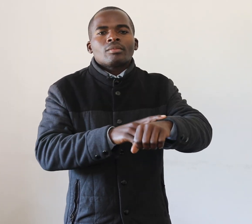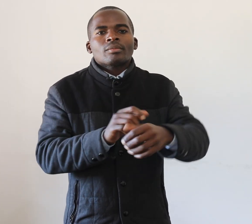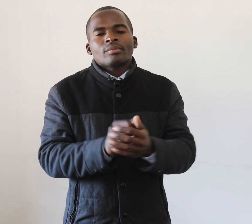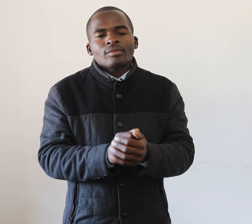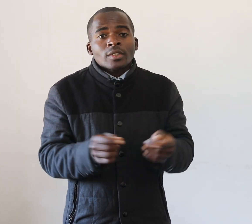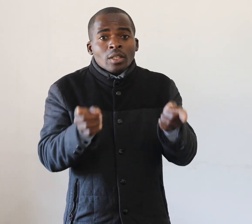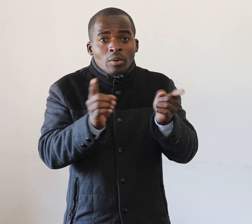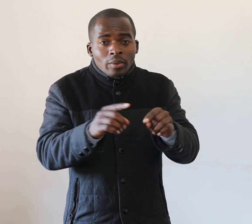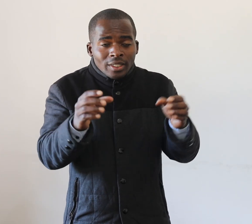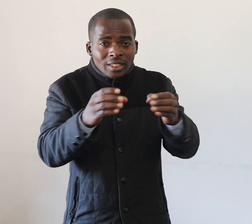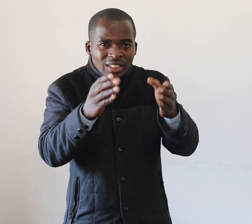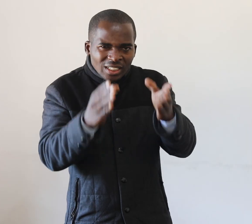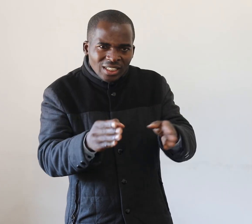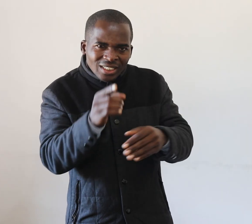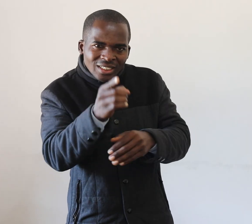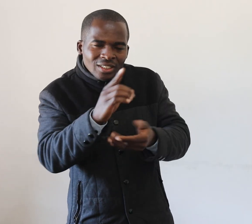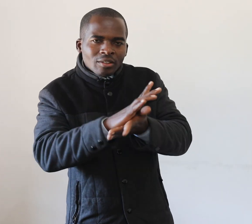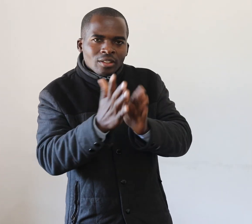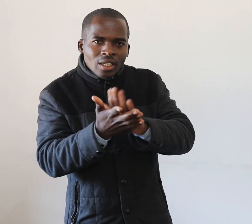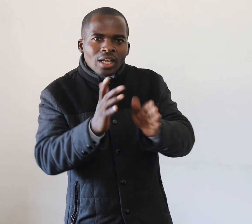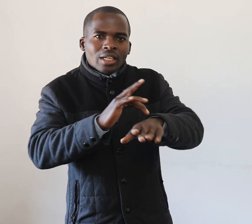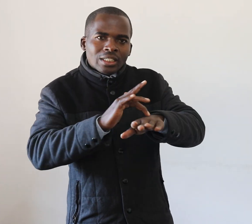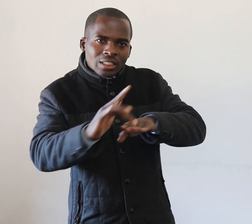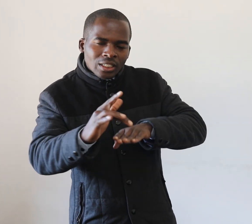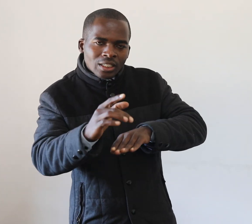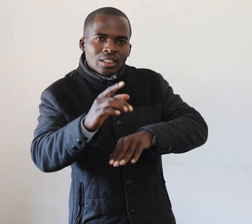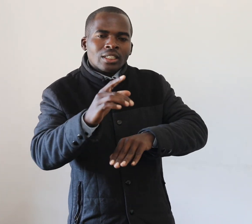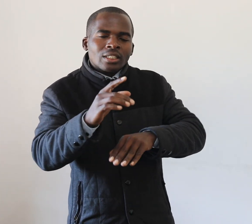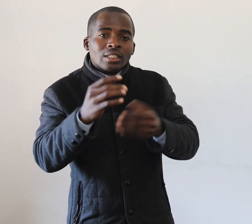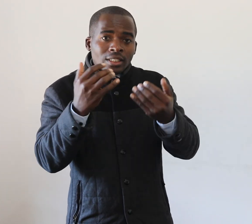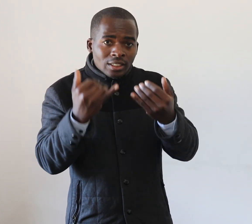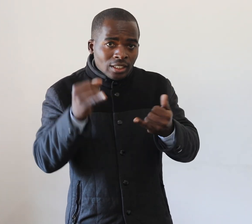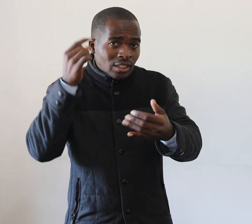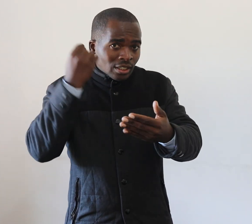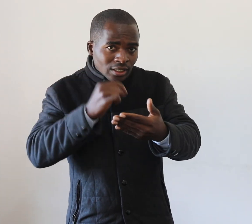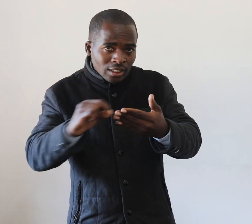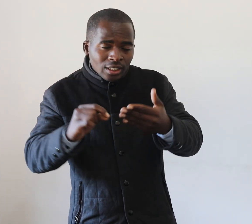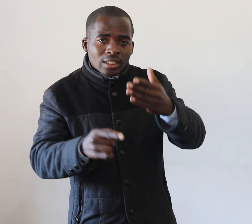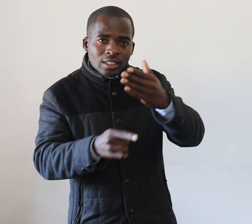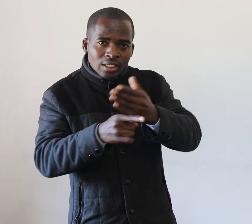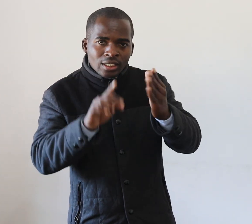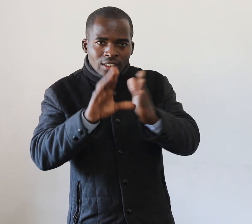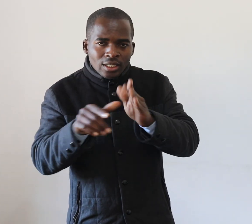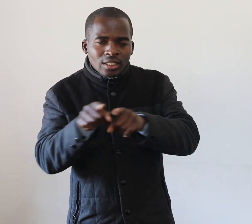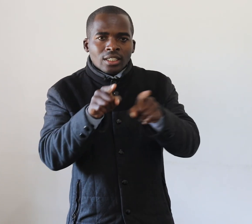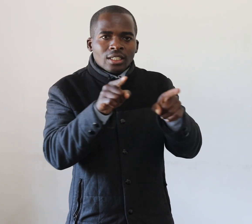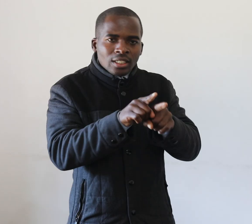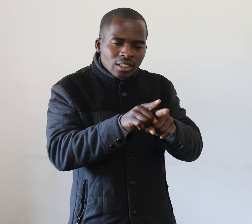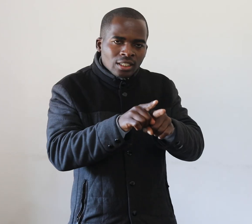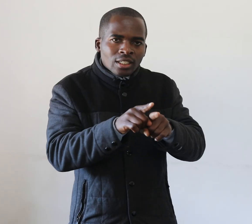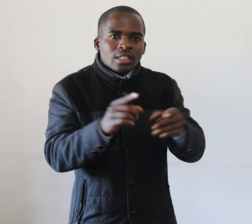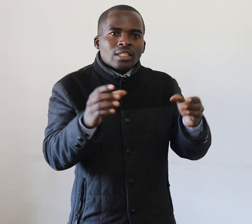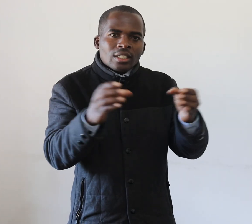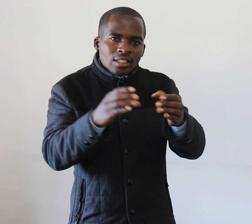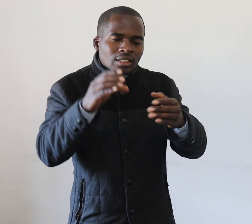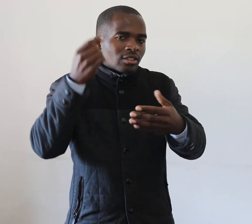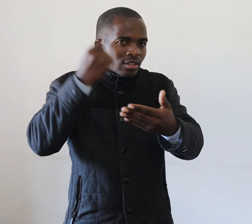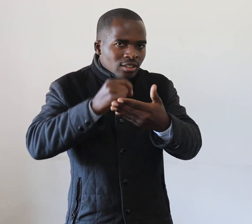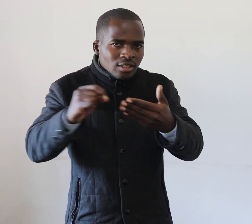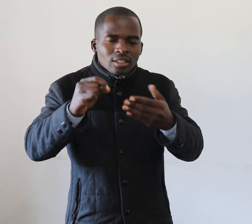councillor's seat becomes vacant, the town clerk or council secretary must inform the Electoral